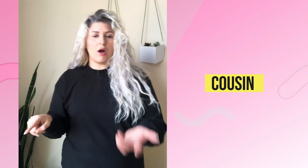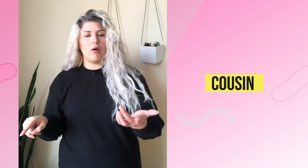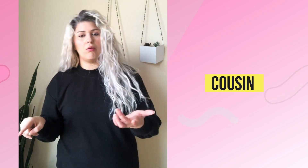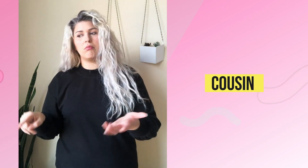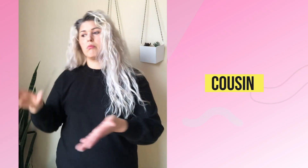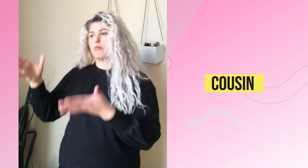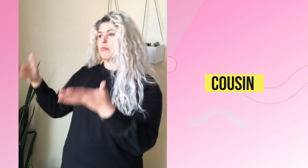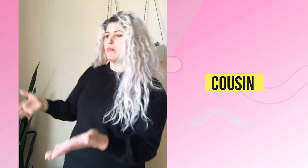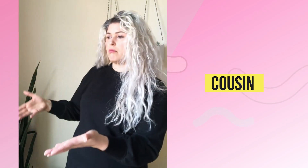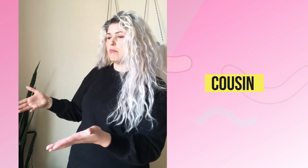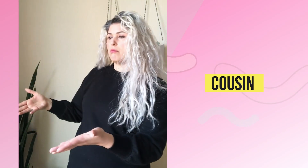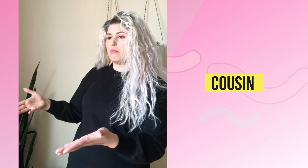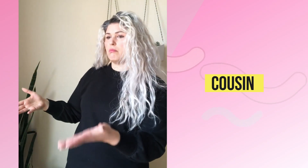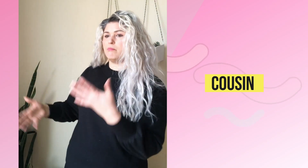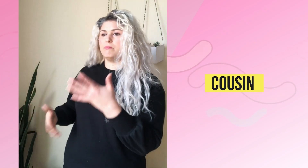then we know